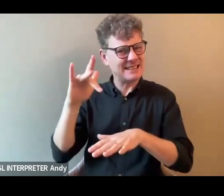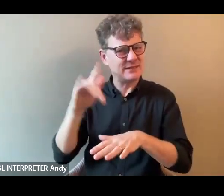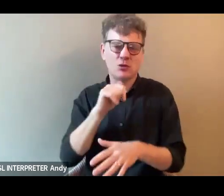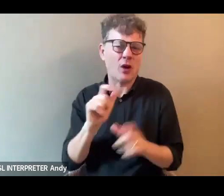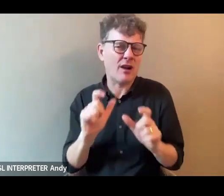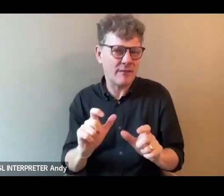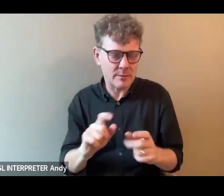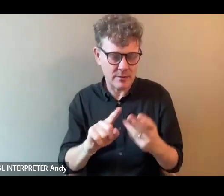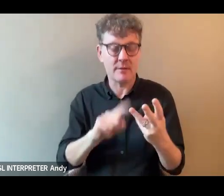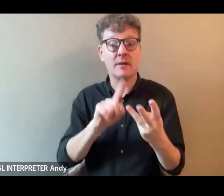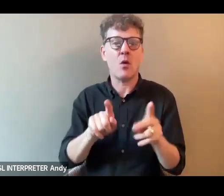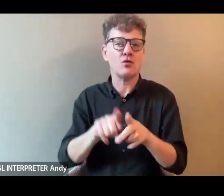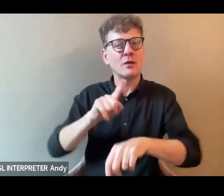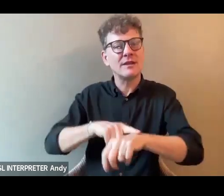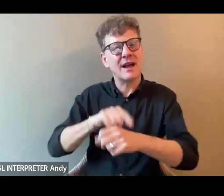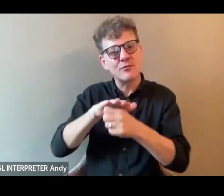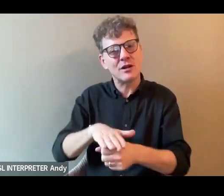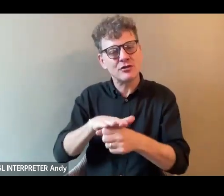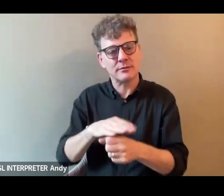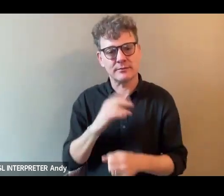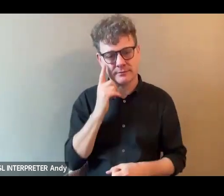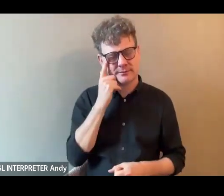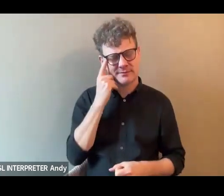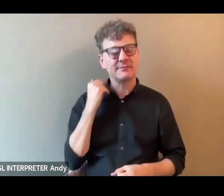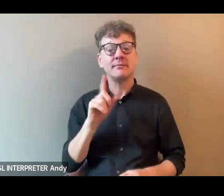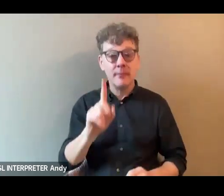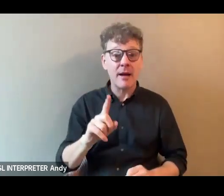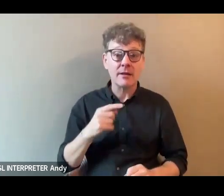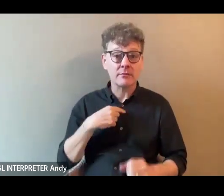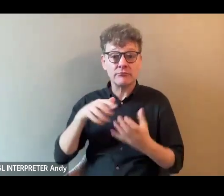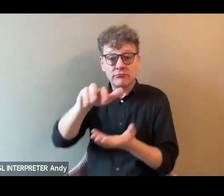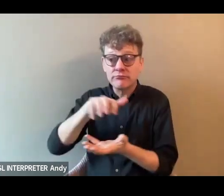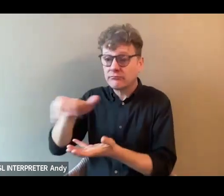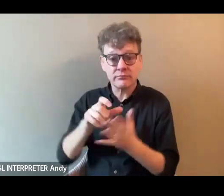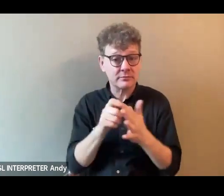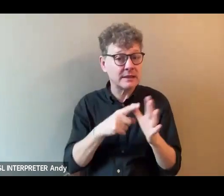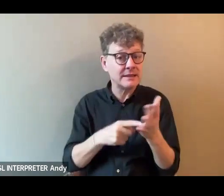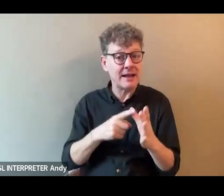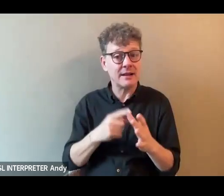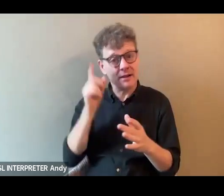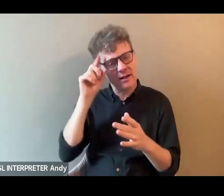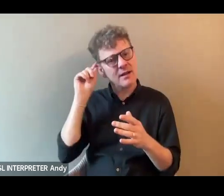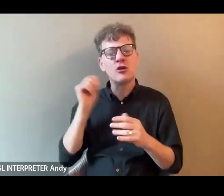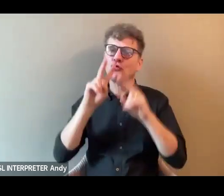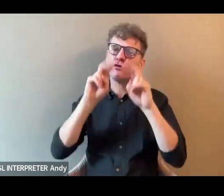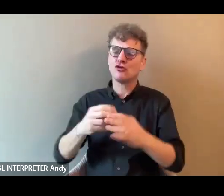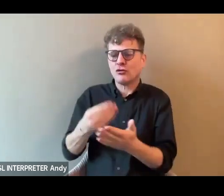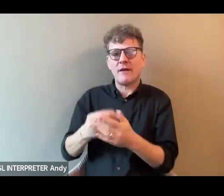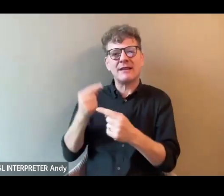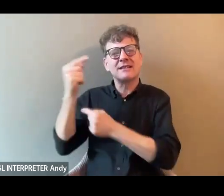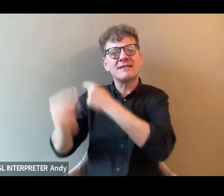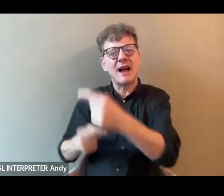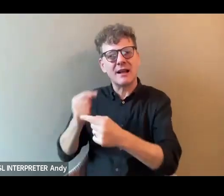time pressure. But what we've done is gather data from each stage of the research funding cycle,